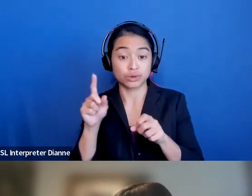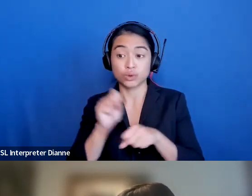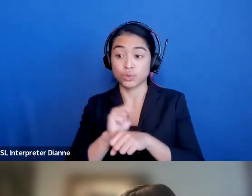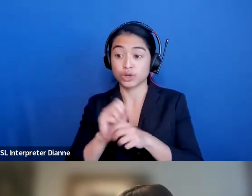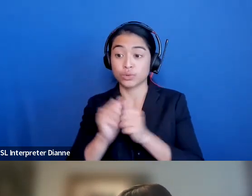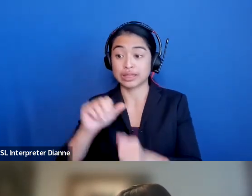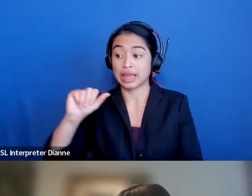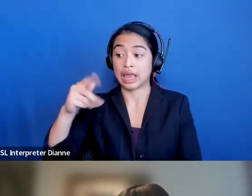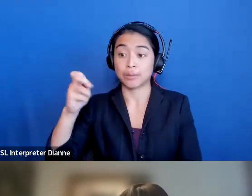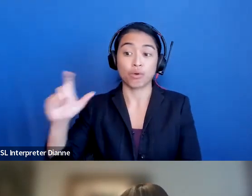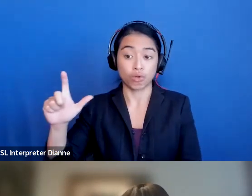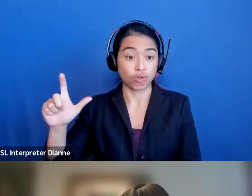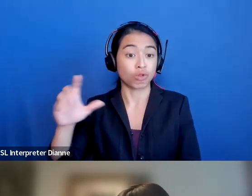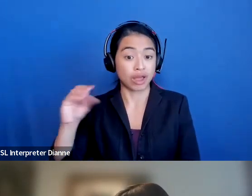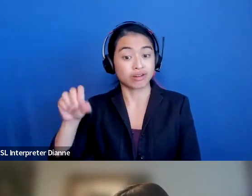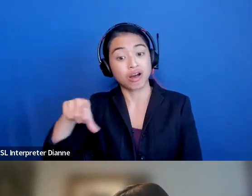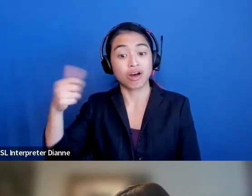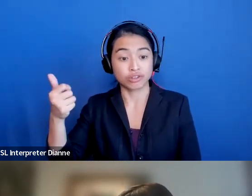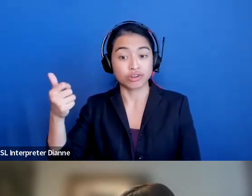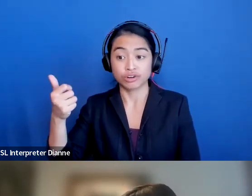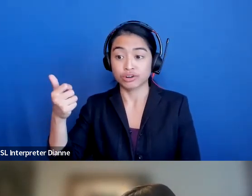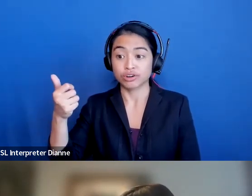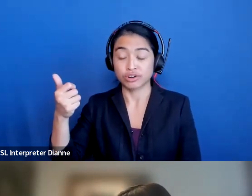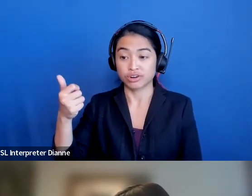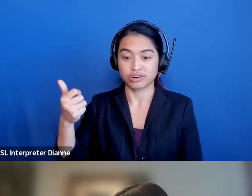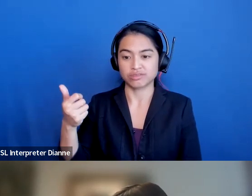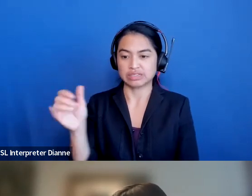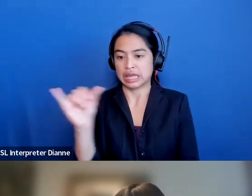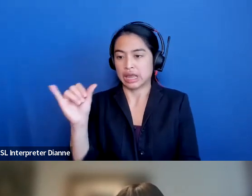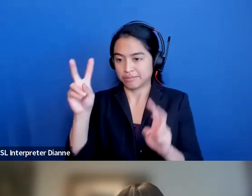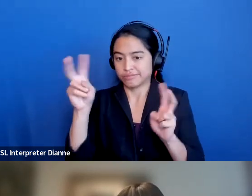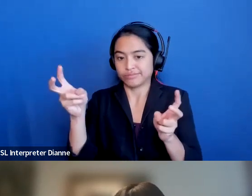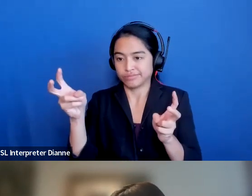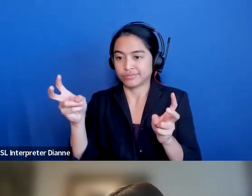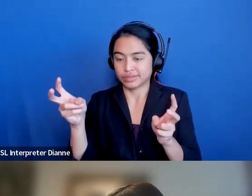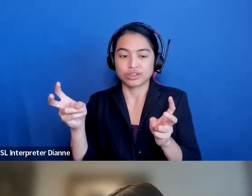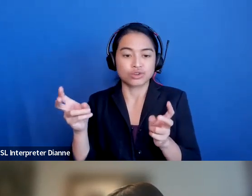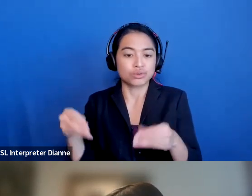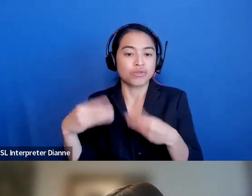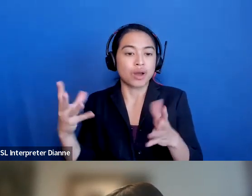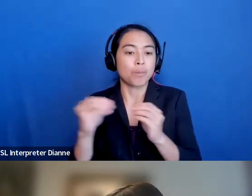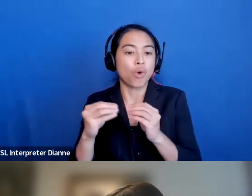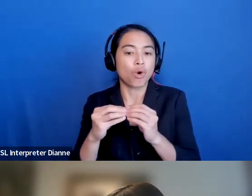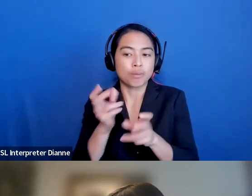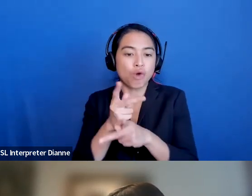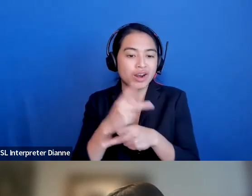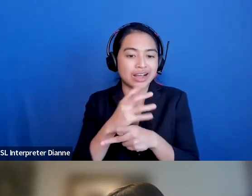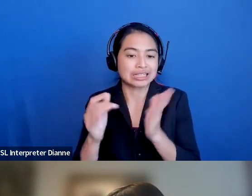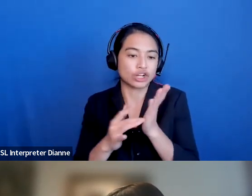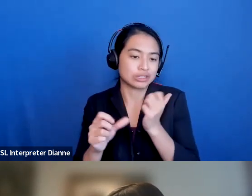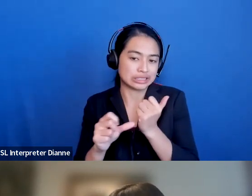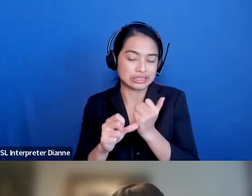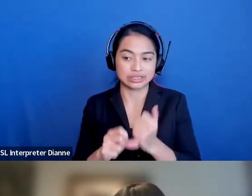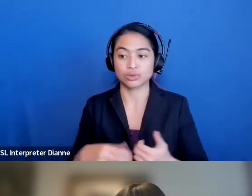with April and some other subject matter experts to deliver more products and more technical assistance. We also